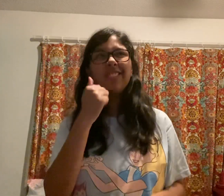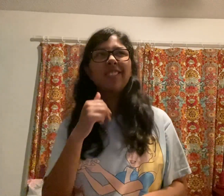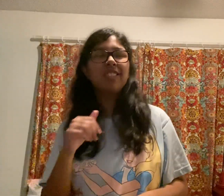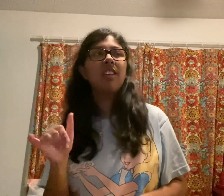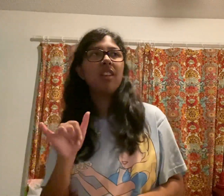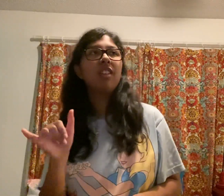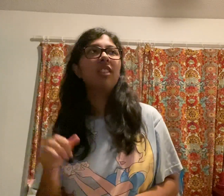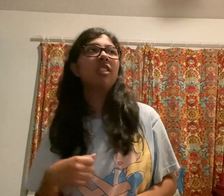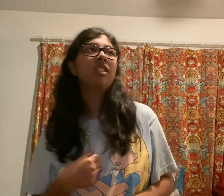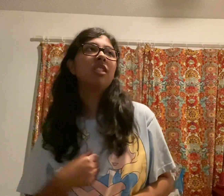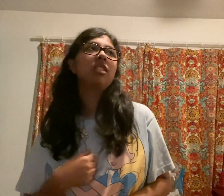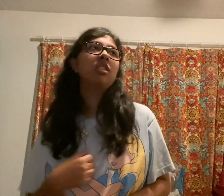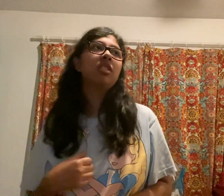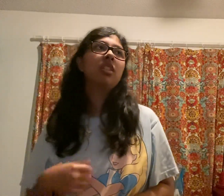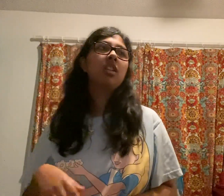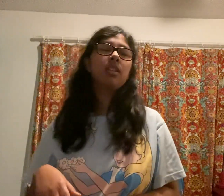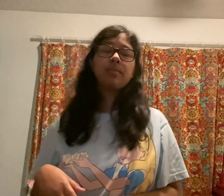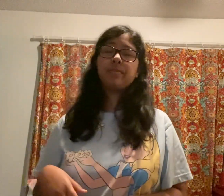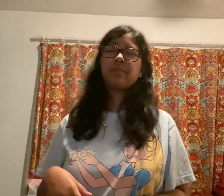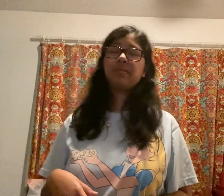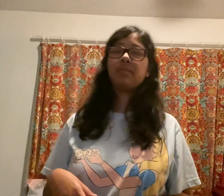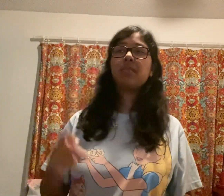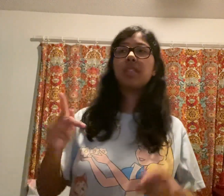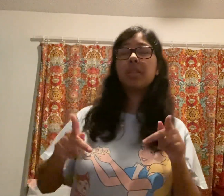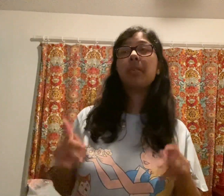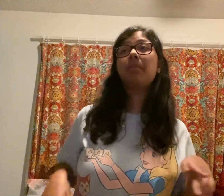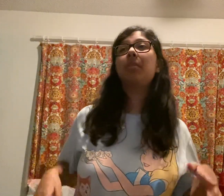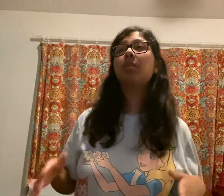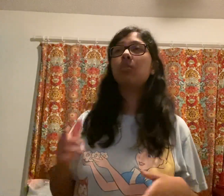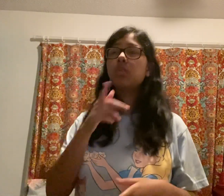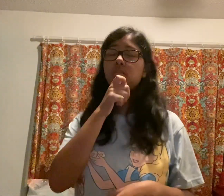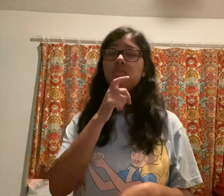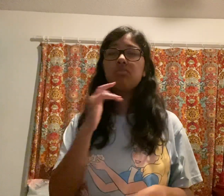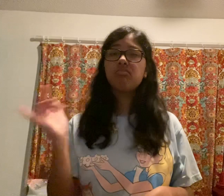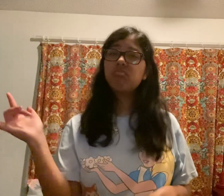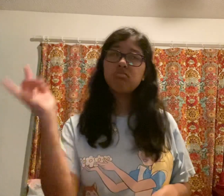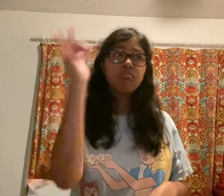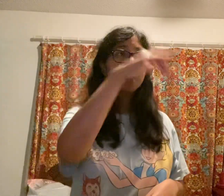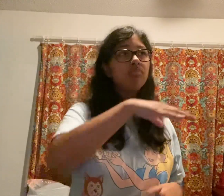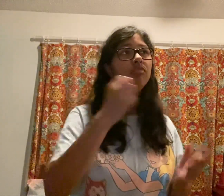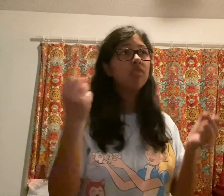Travelers are diverse and always provide you with a kaleidoscope of behaviors and forms of attire to observe.